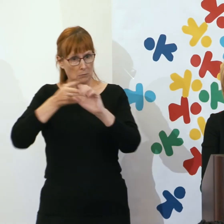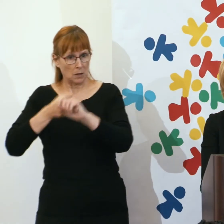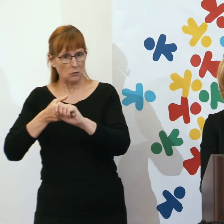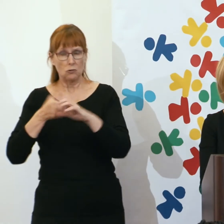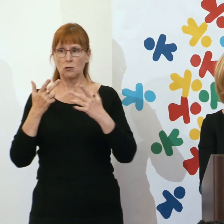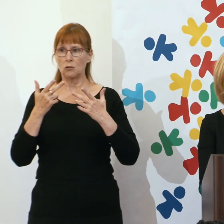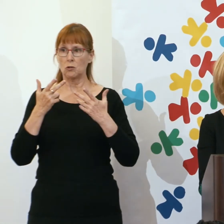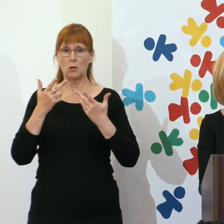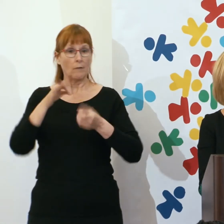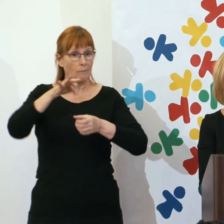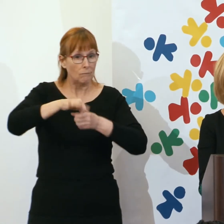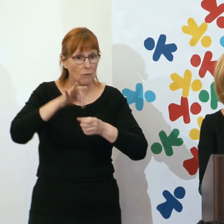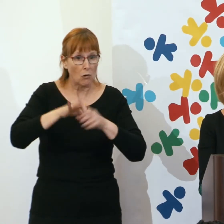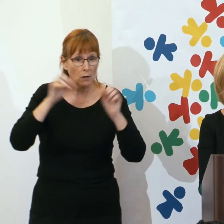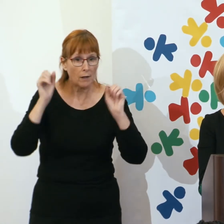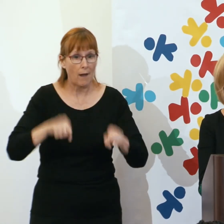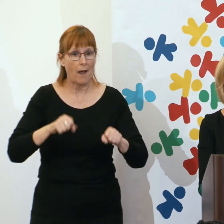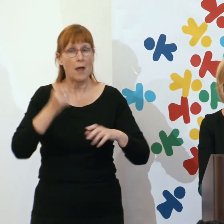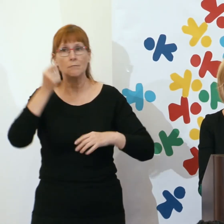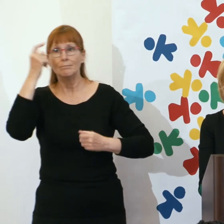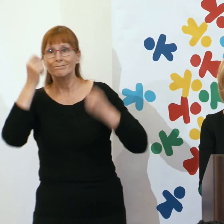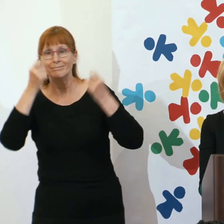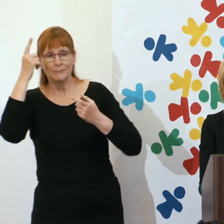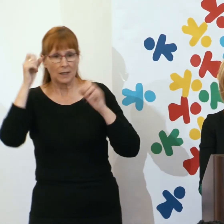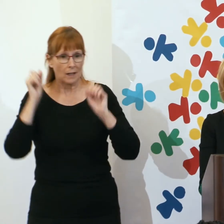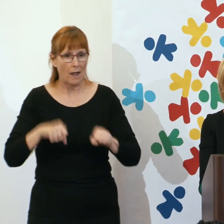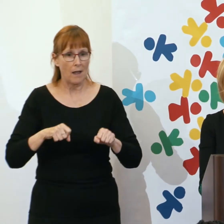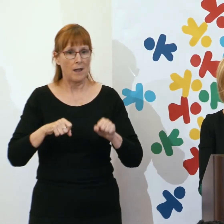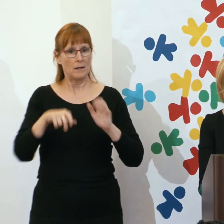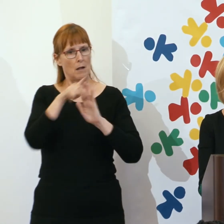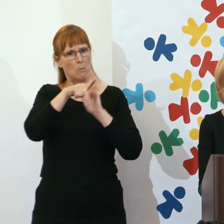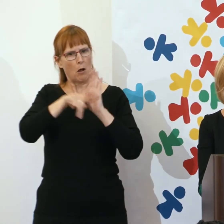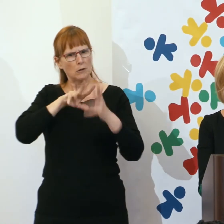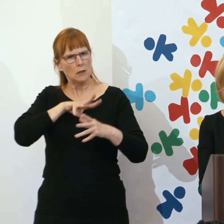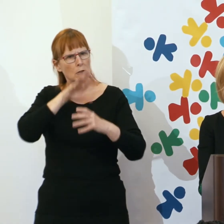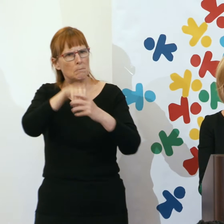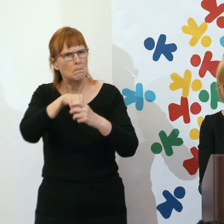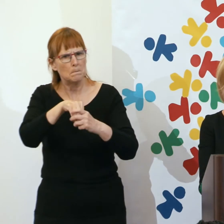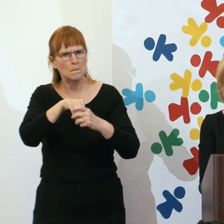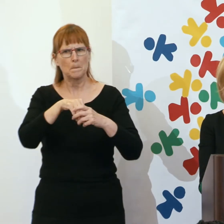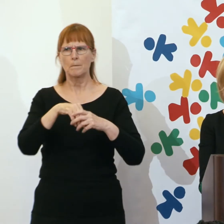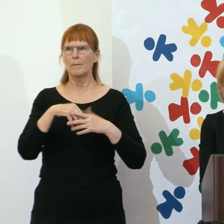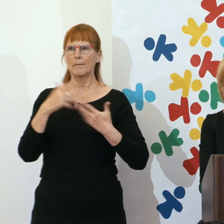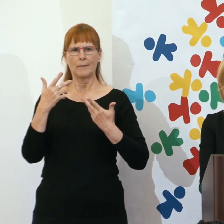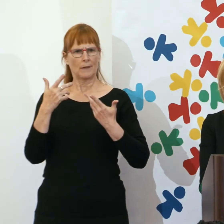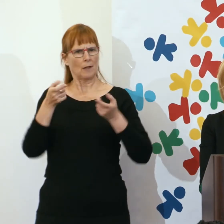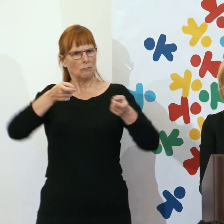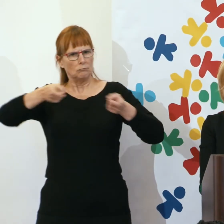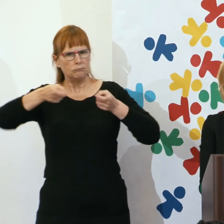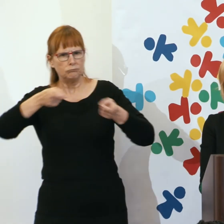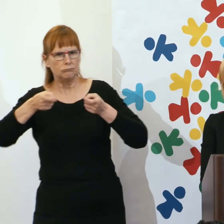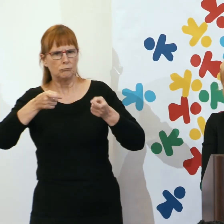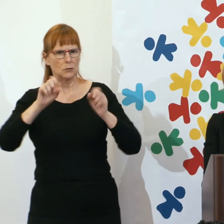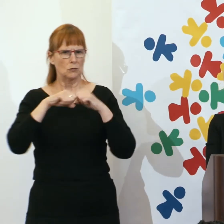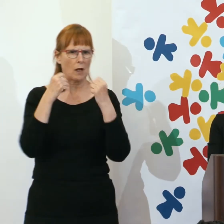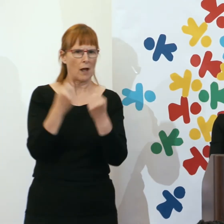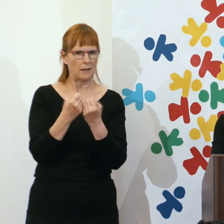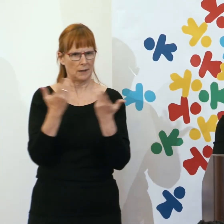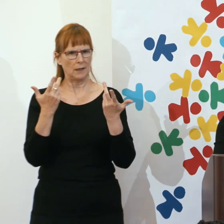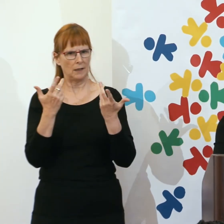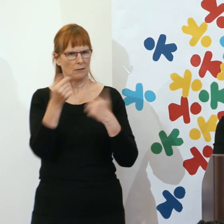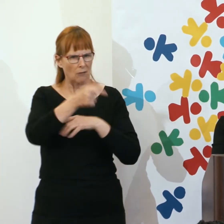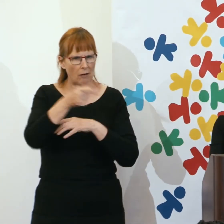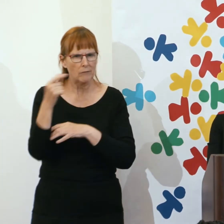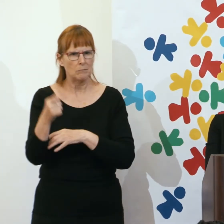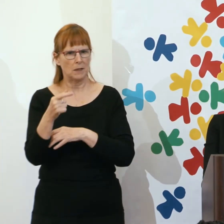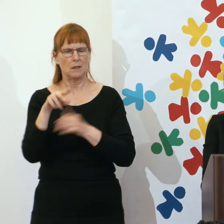government and equal opportunity in policy and public life, they are proclaiming that